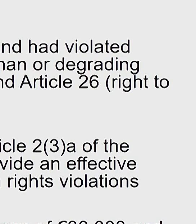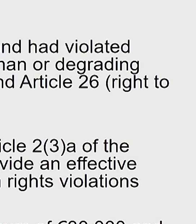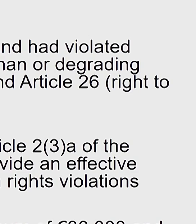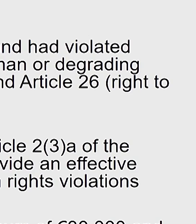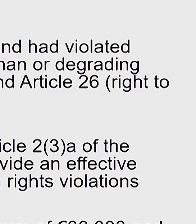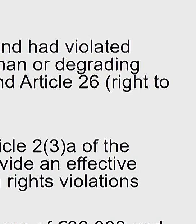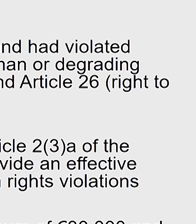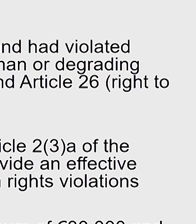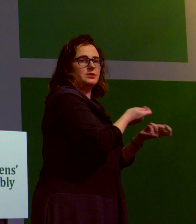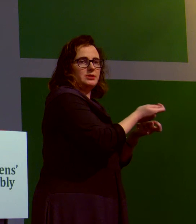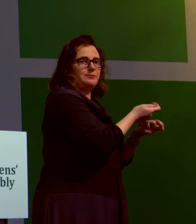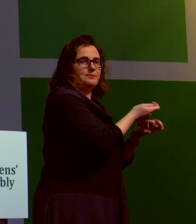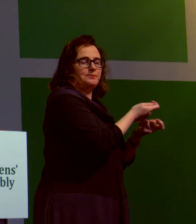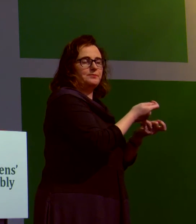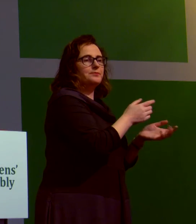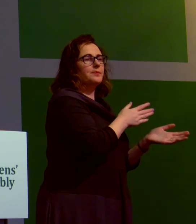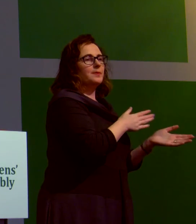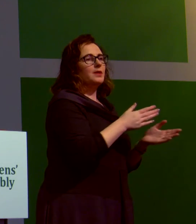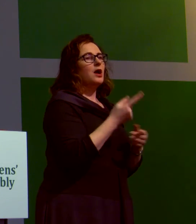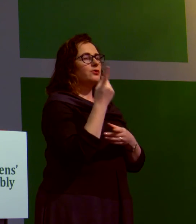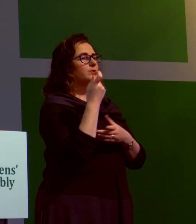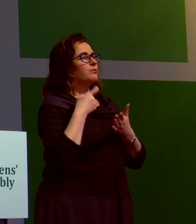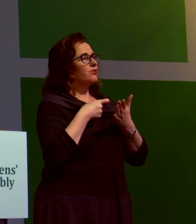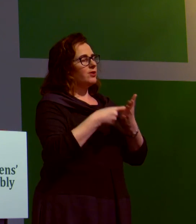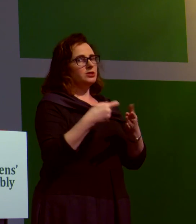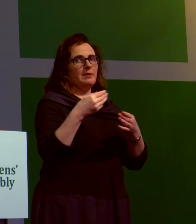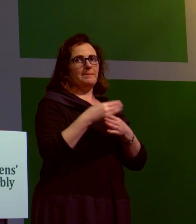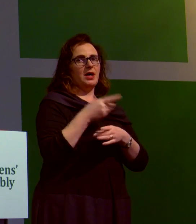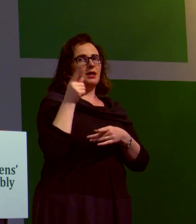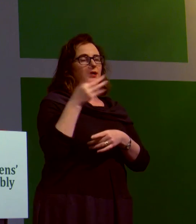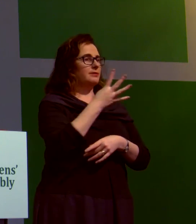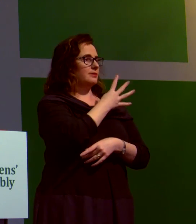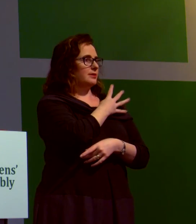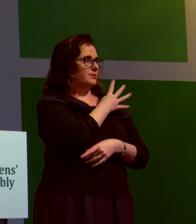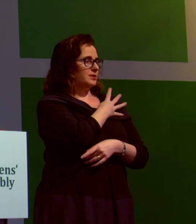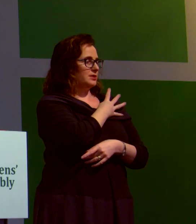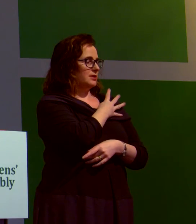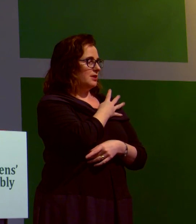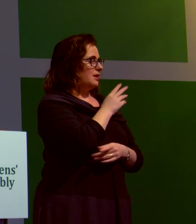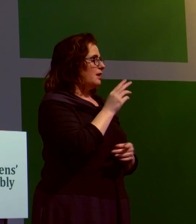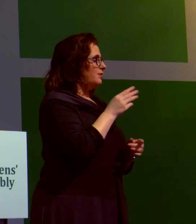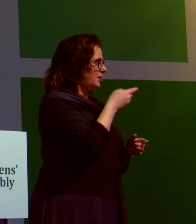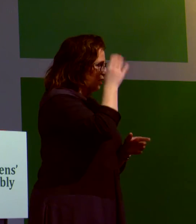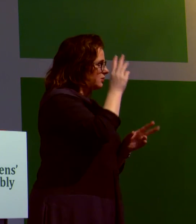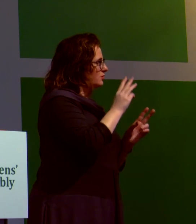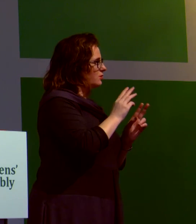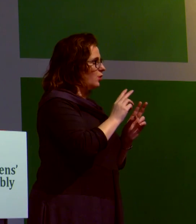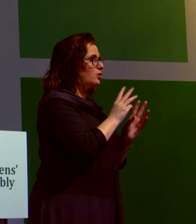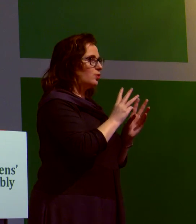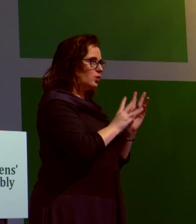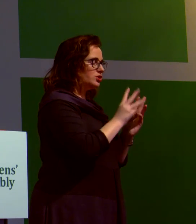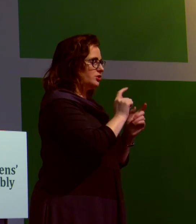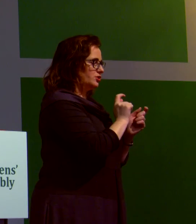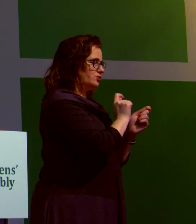treatment. One of the other recommendations of the committee was that Ireland reform its abortion laws in order